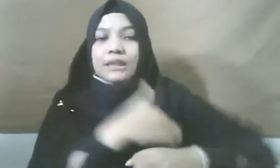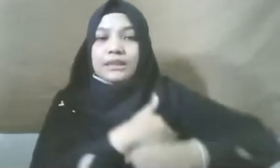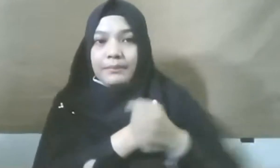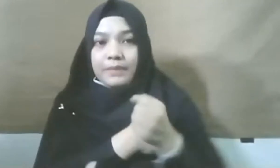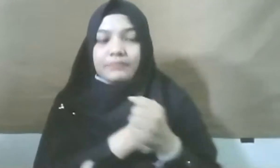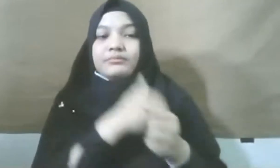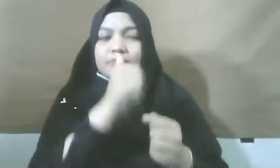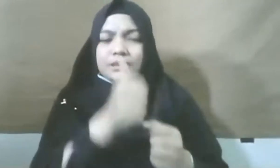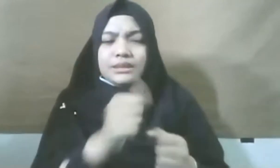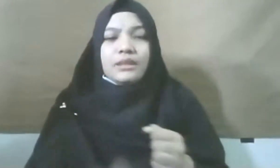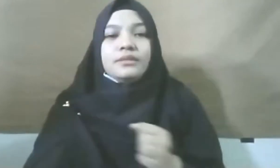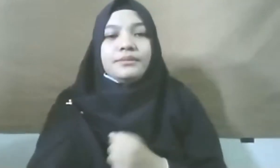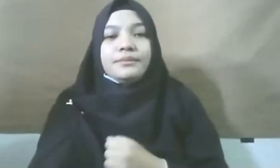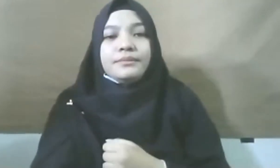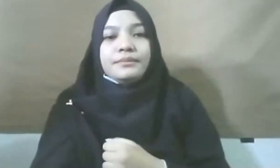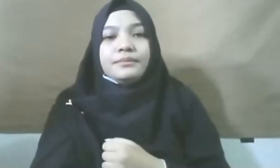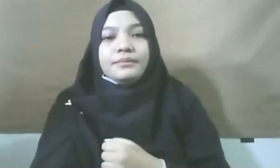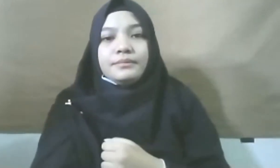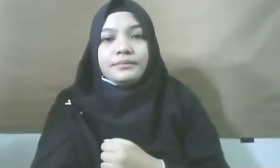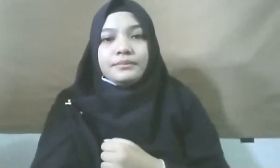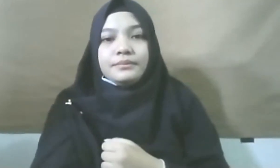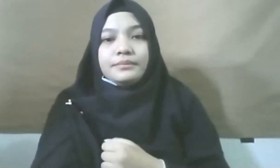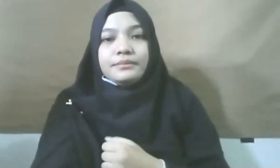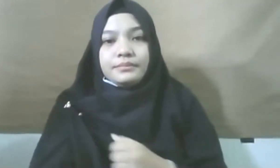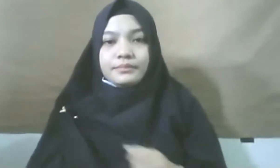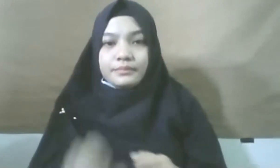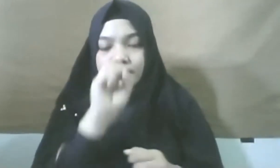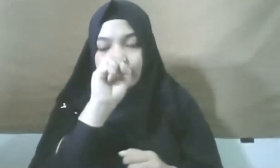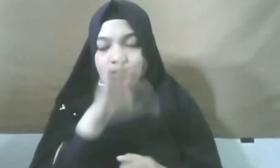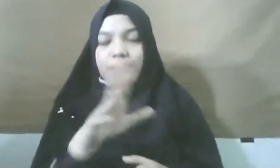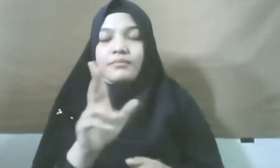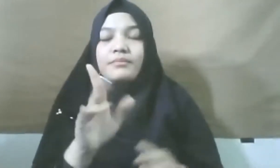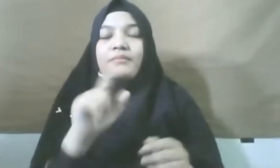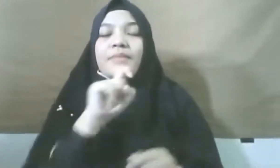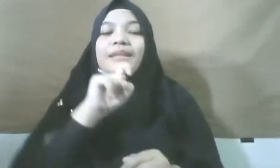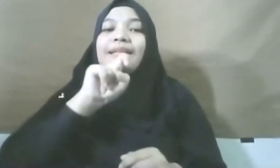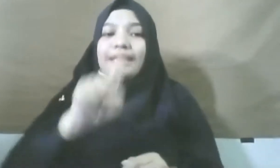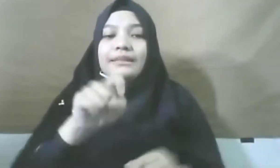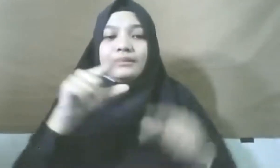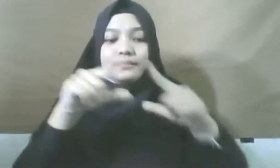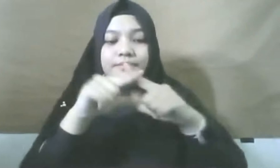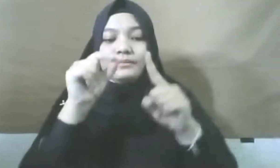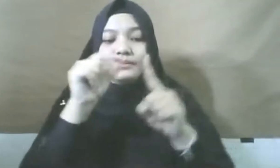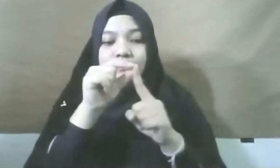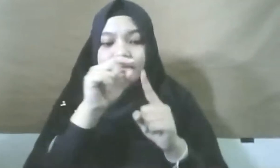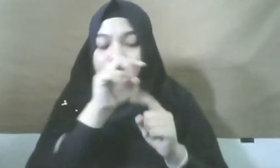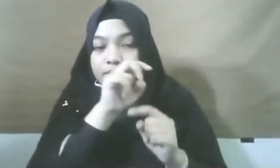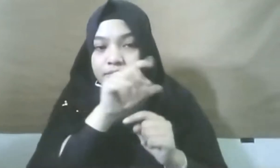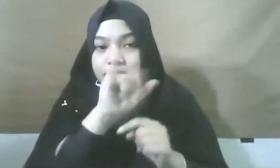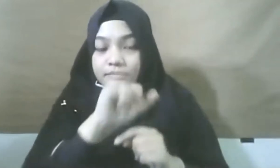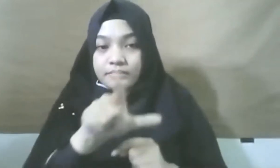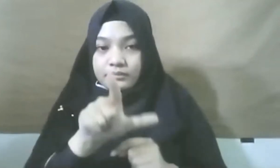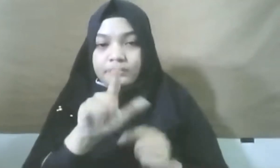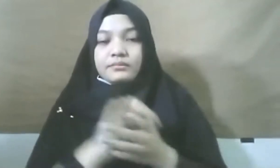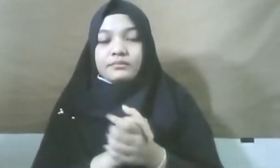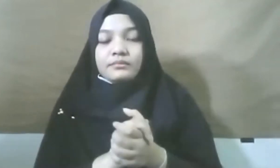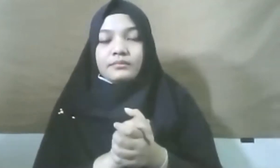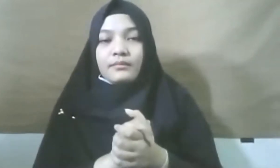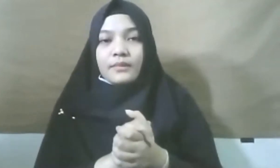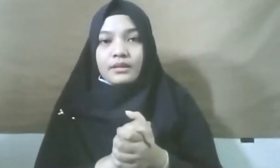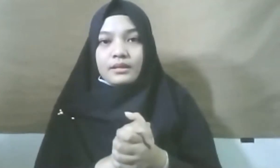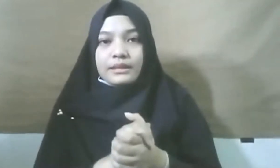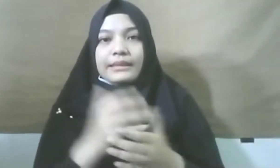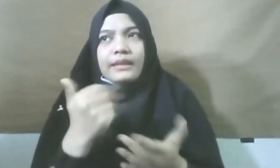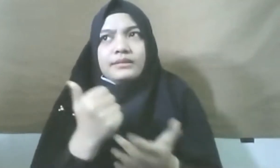answer Avril's question later on, but I'll probably just jump in quickly. Yeah, that's